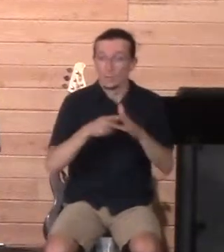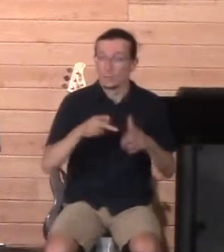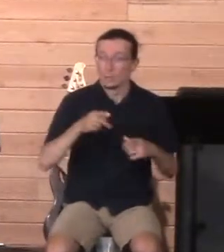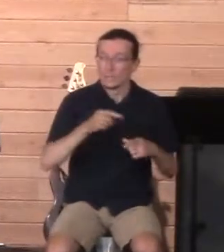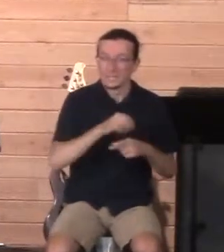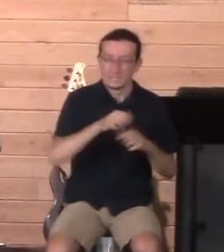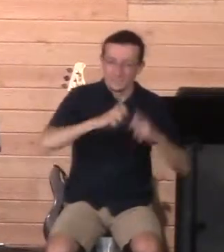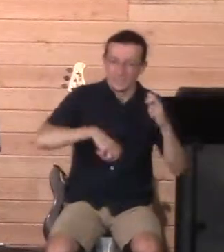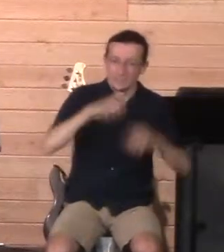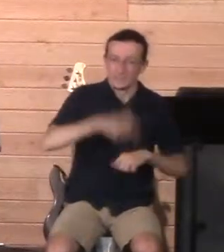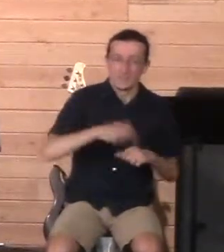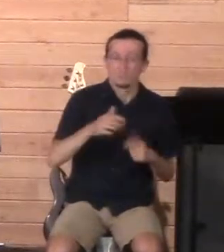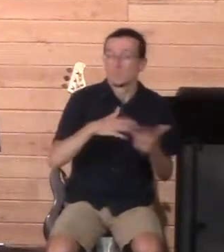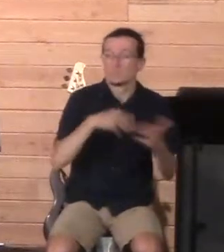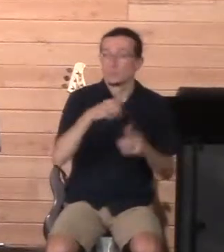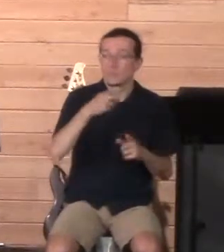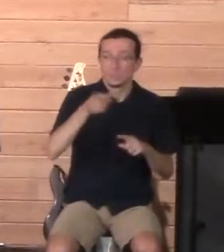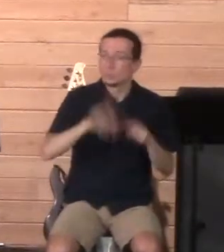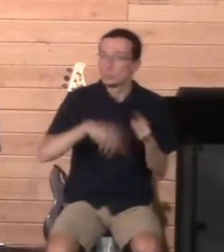couldn't tell it. He couldn't see it.